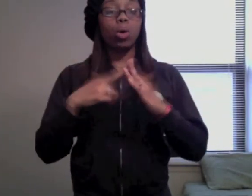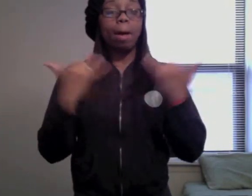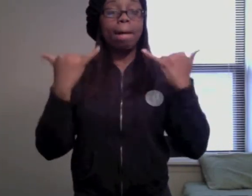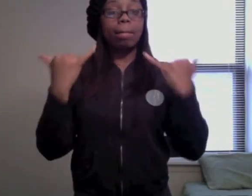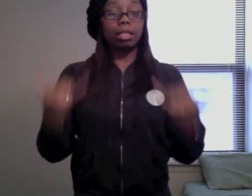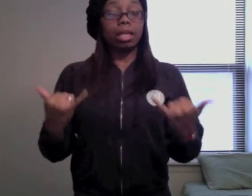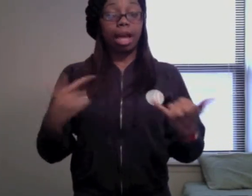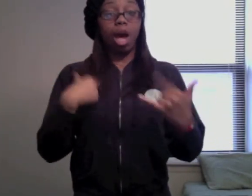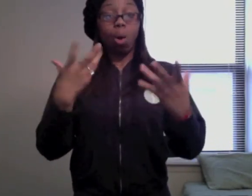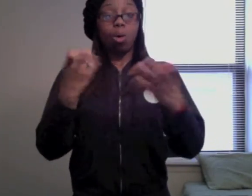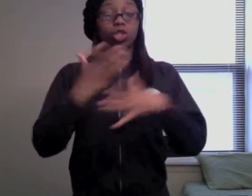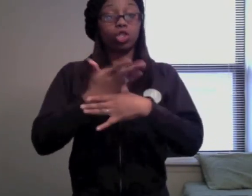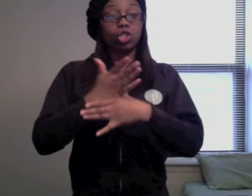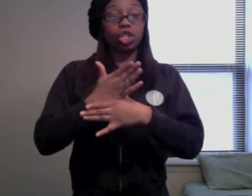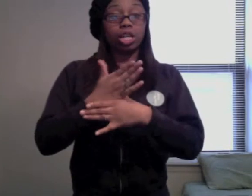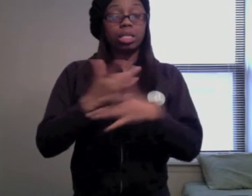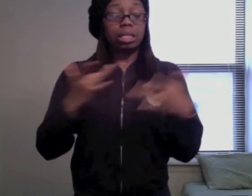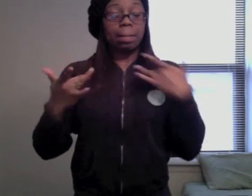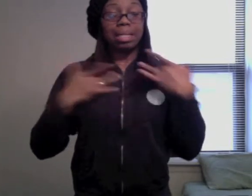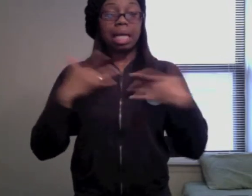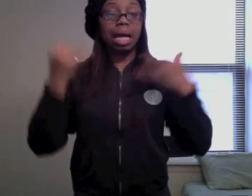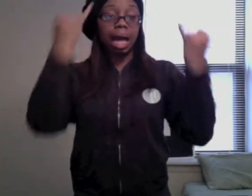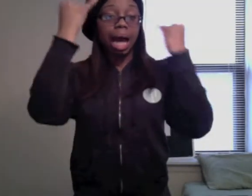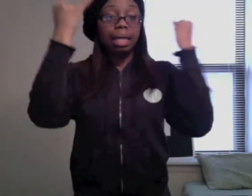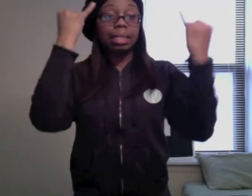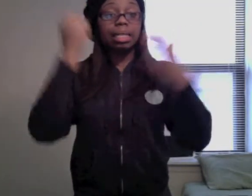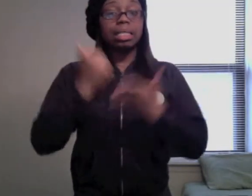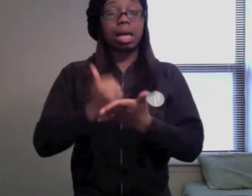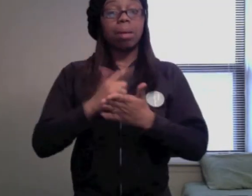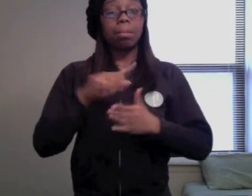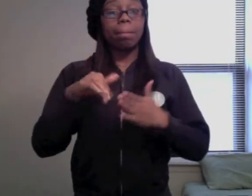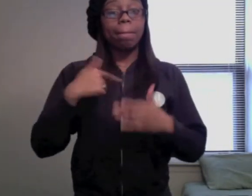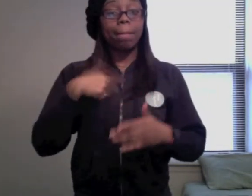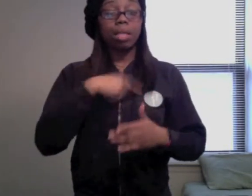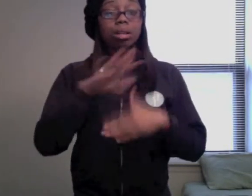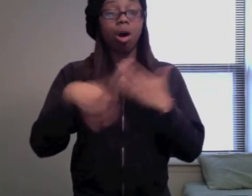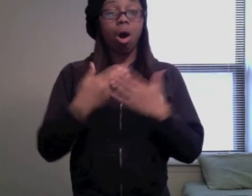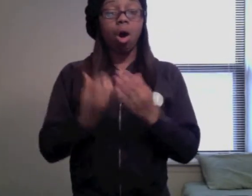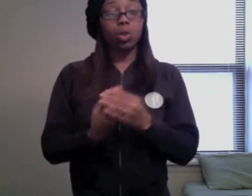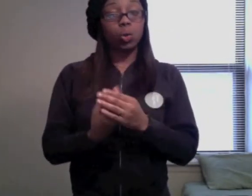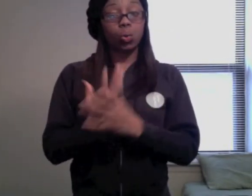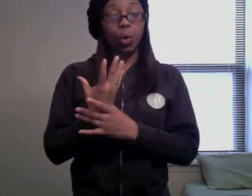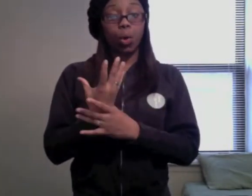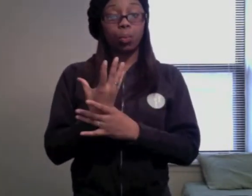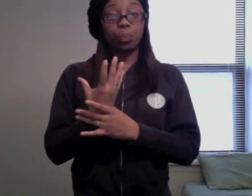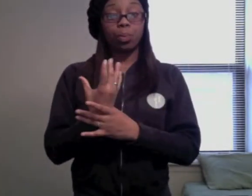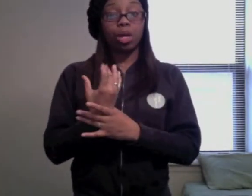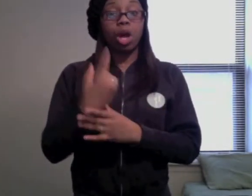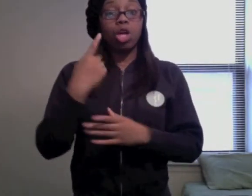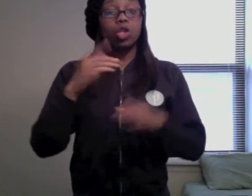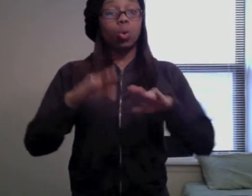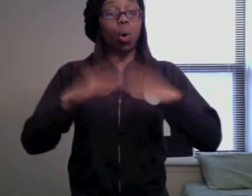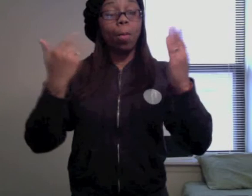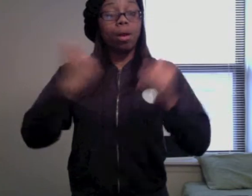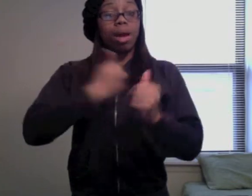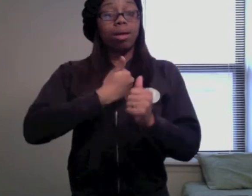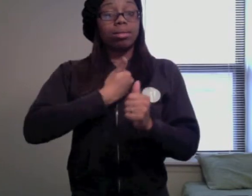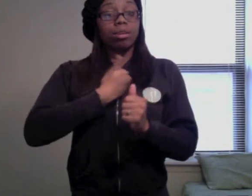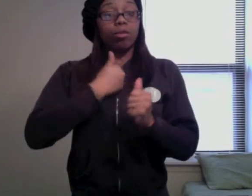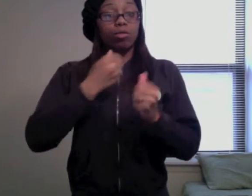some exciting ideas in order to help us all to grow. For when we open ourselves to growth at a personal level, we